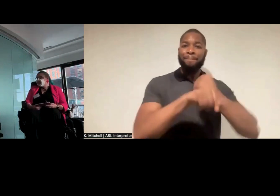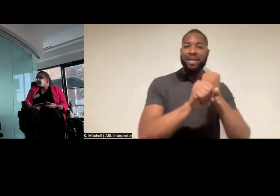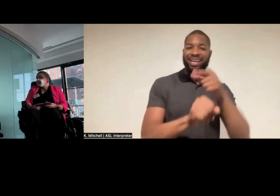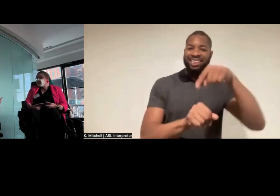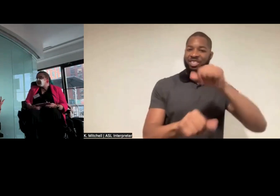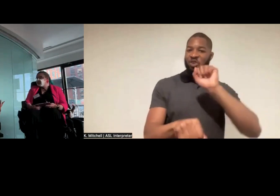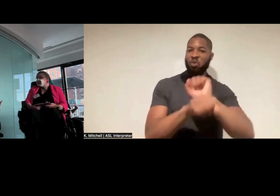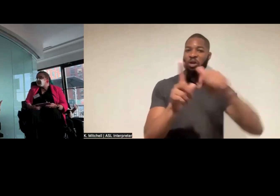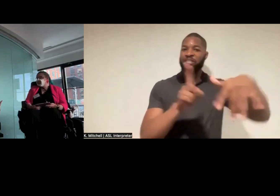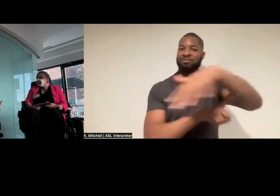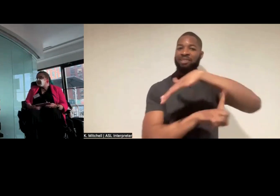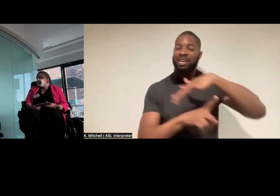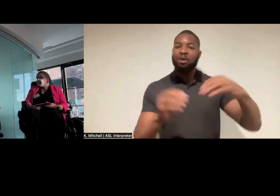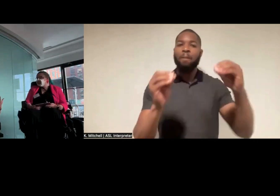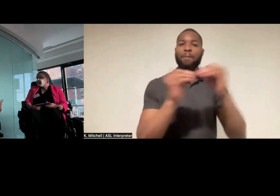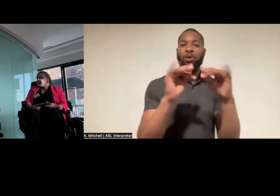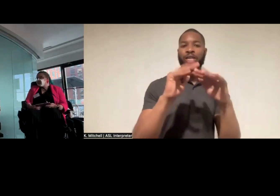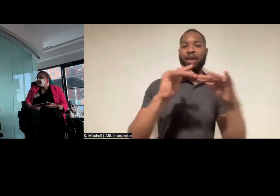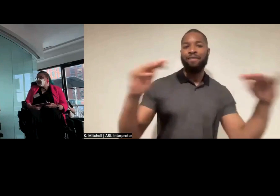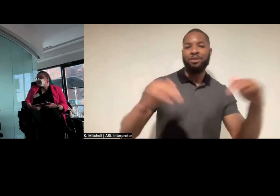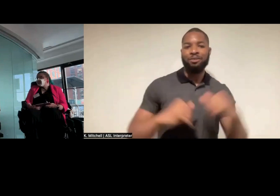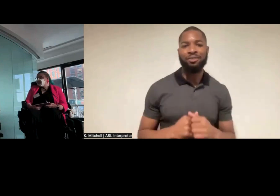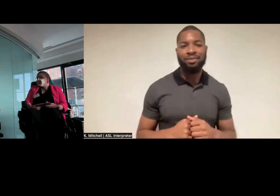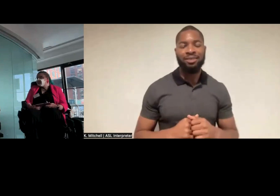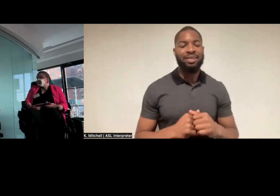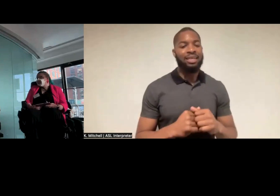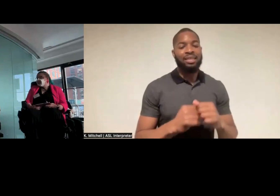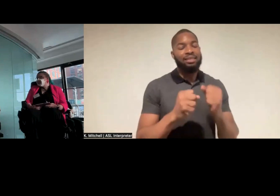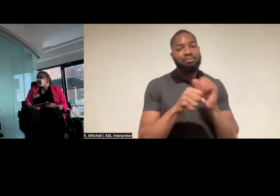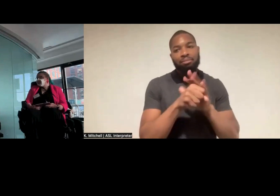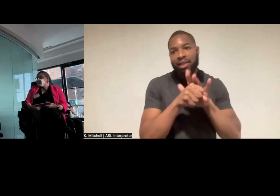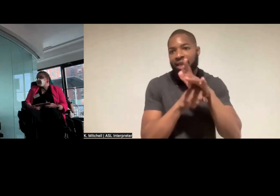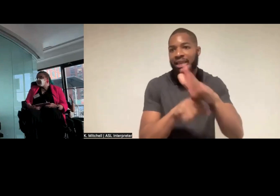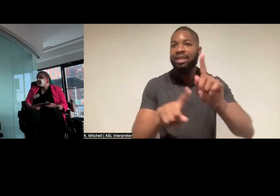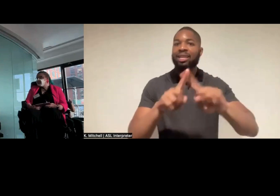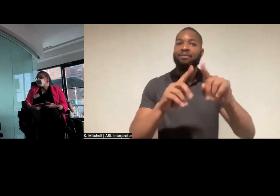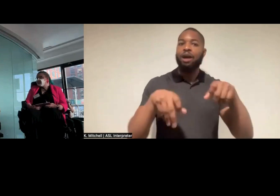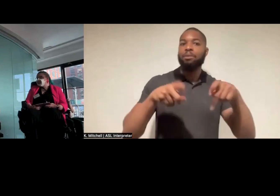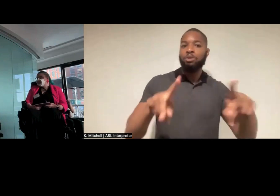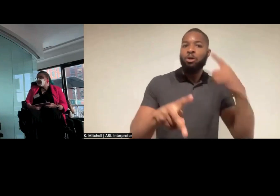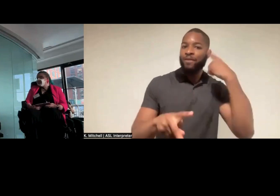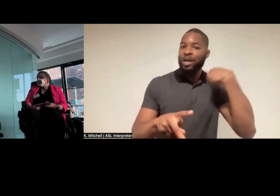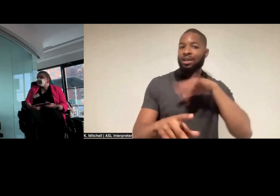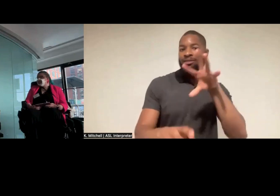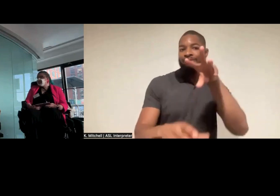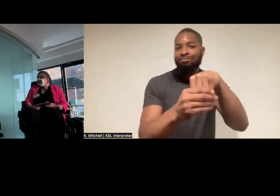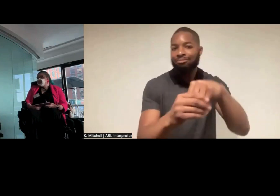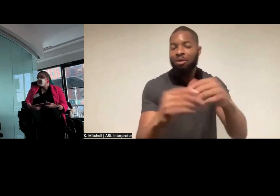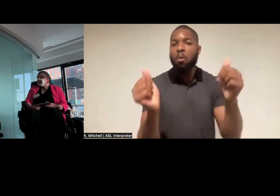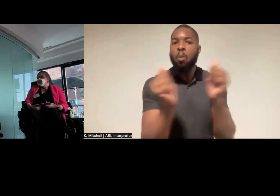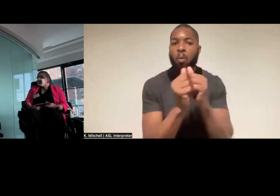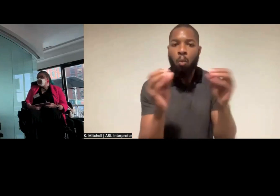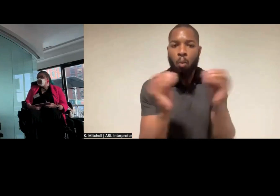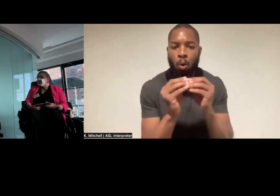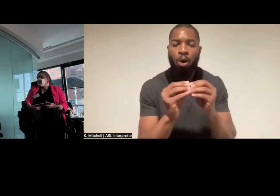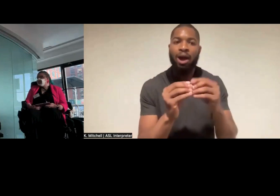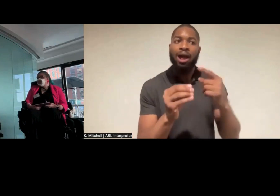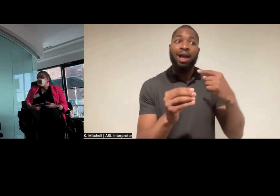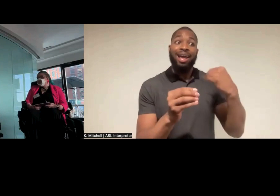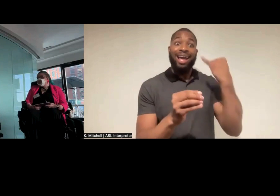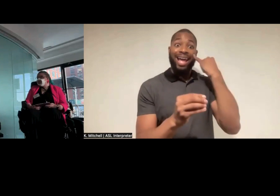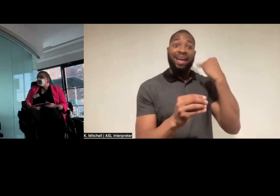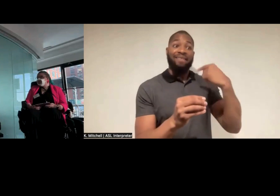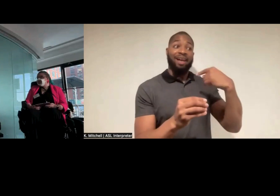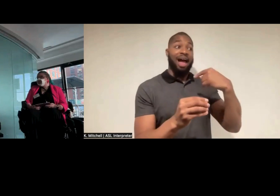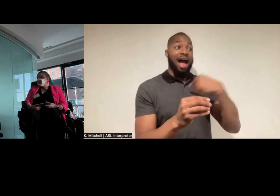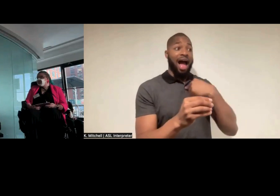There's tons of opportunity to always create inclusiveness in the workspace. I would ask my employer for a committee on diversity. I